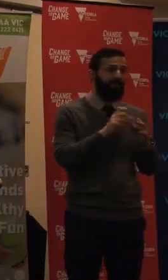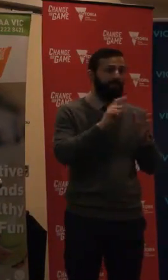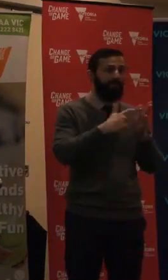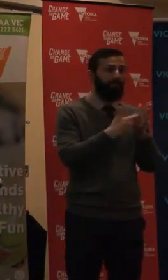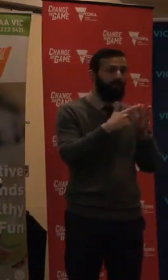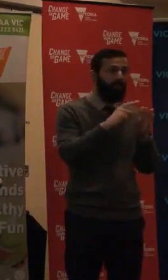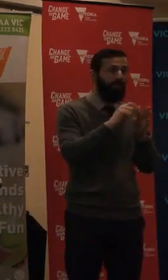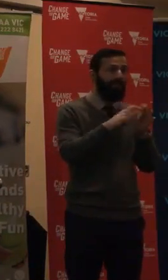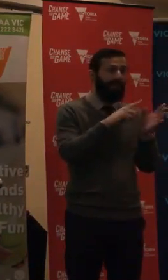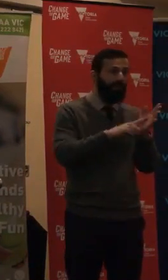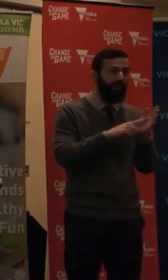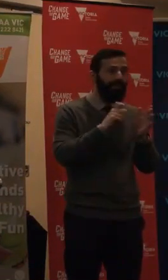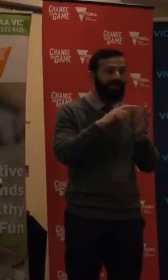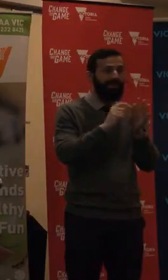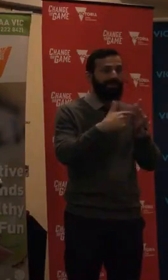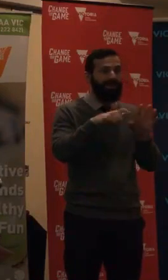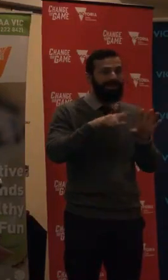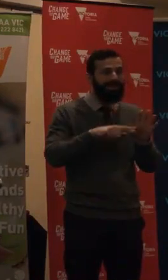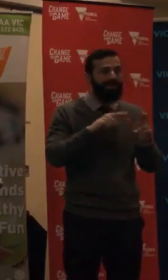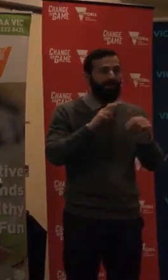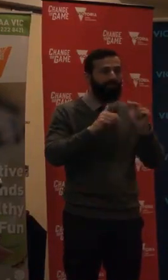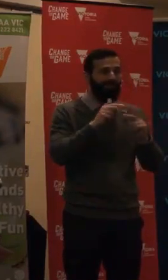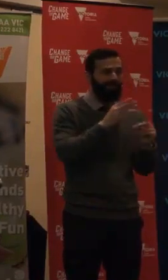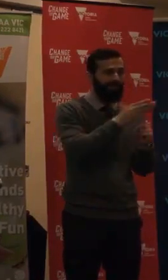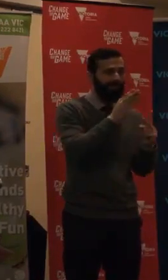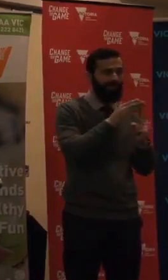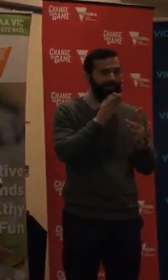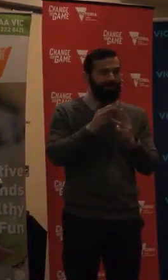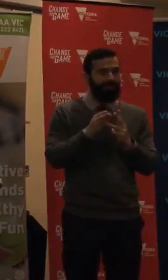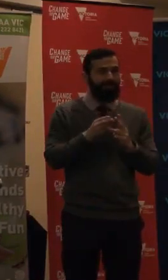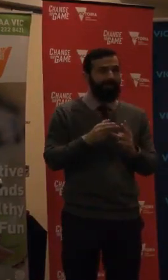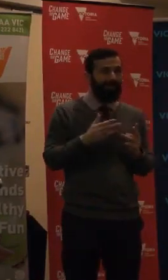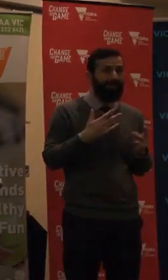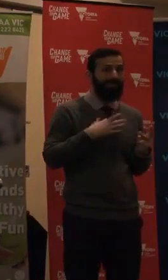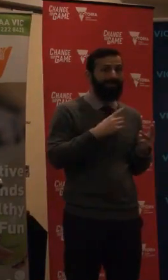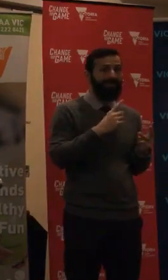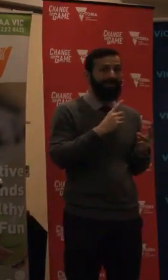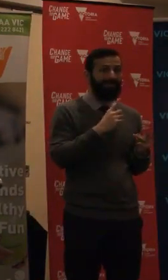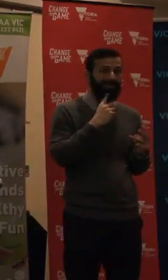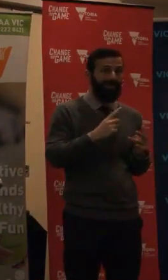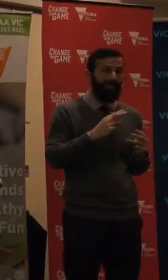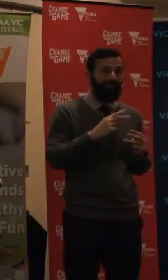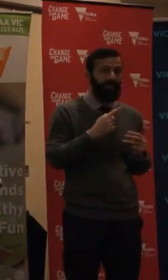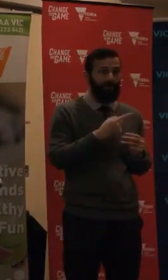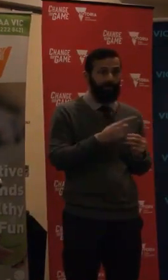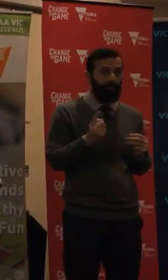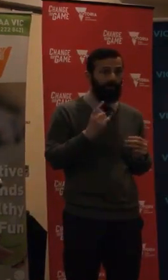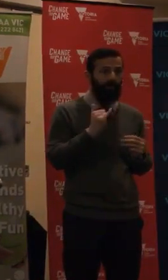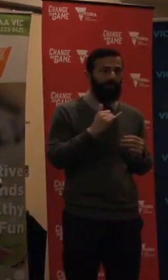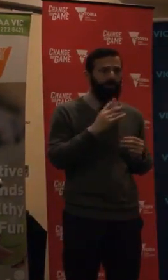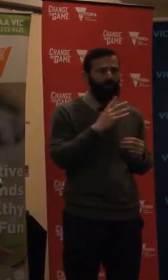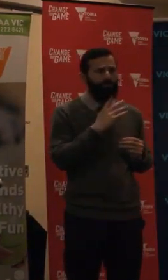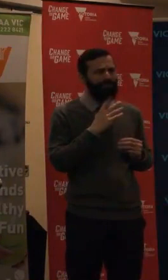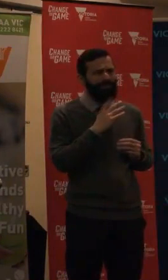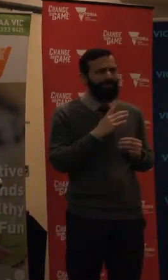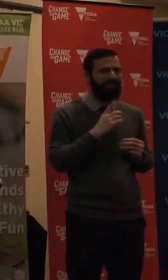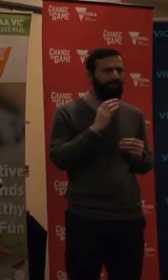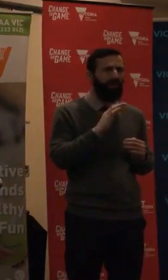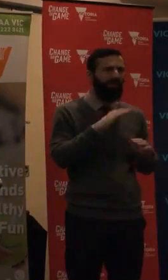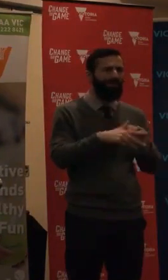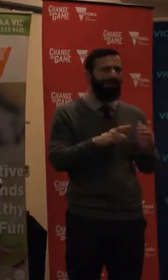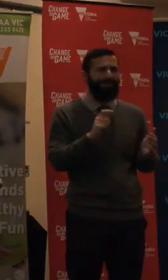and capacity building. And it's not a case, and I need to emphasise this for the sake of those of you who might be wondering, it's not